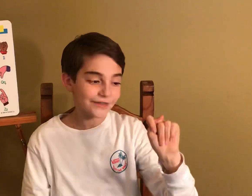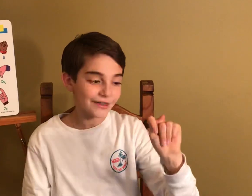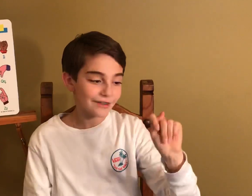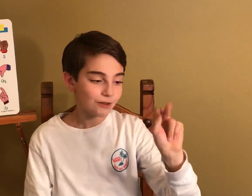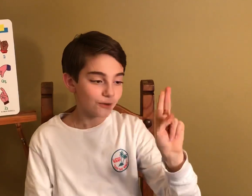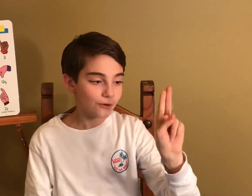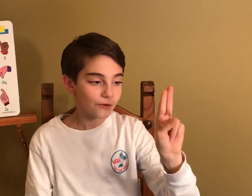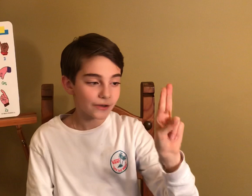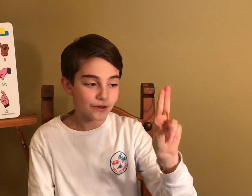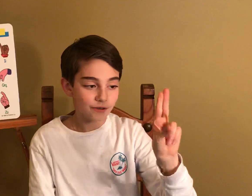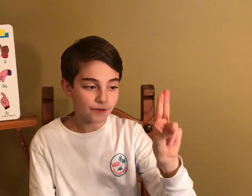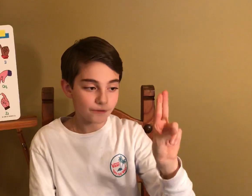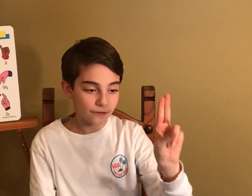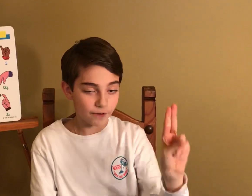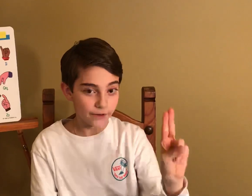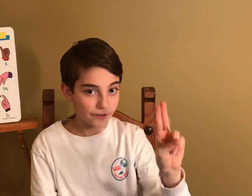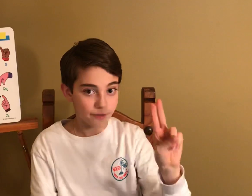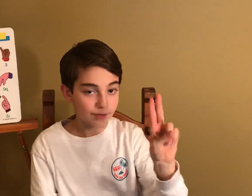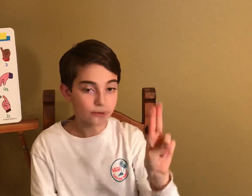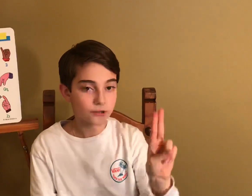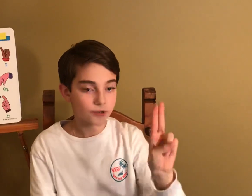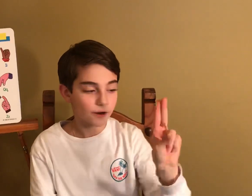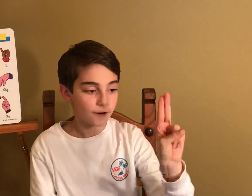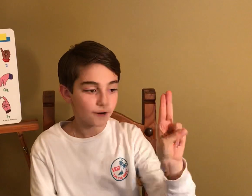then U is, again, similar to R.